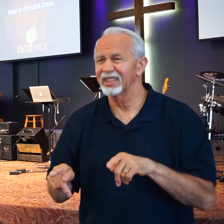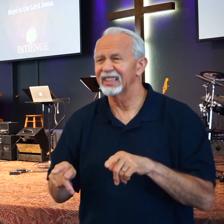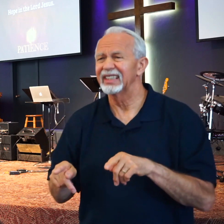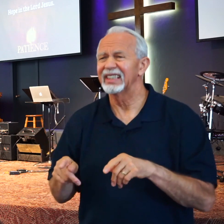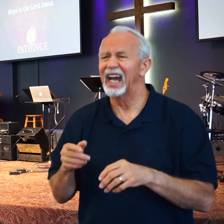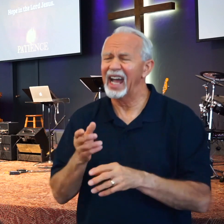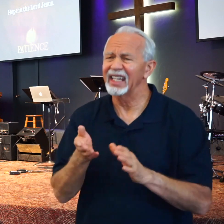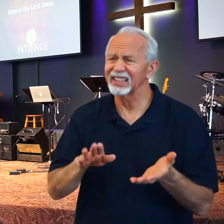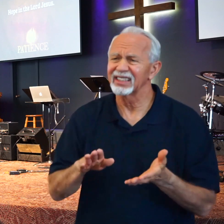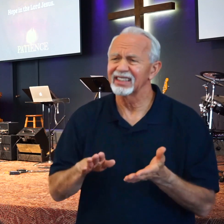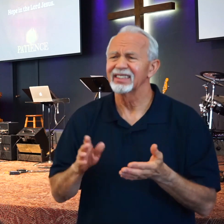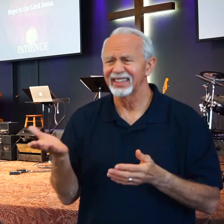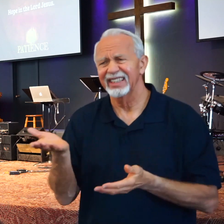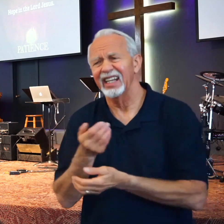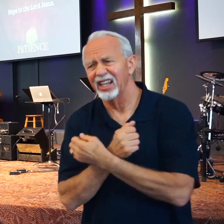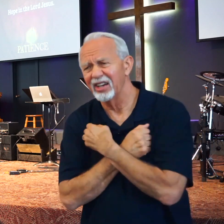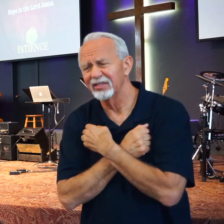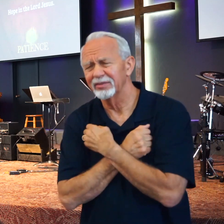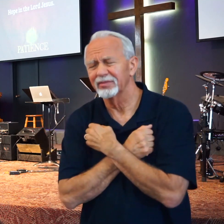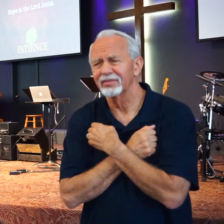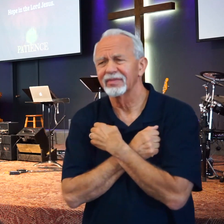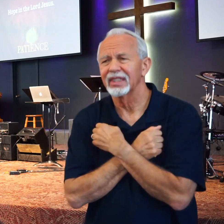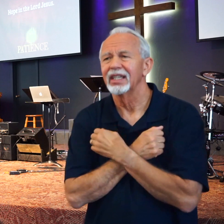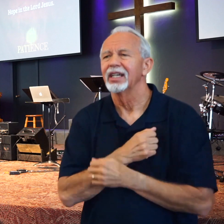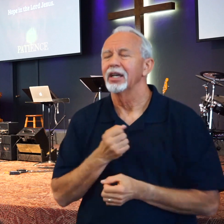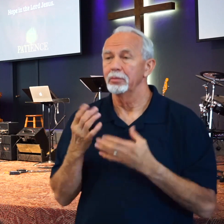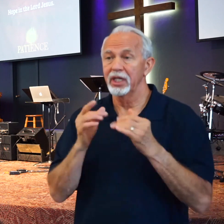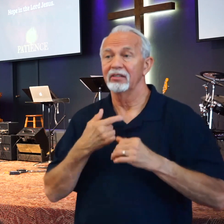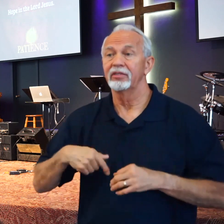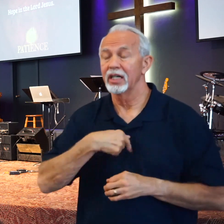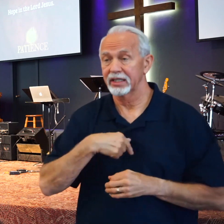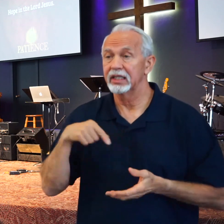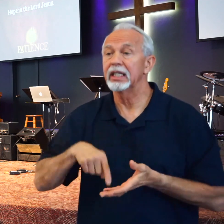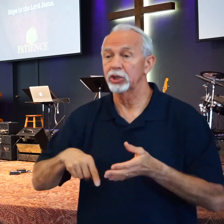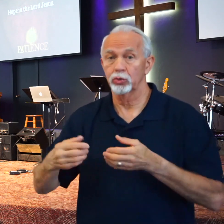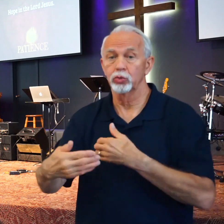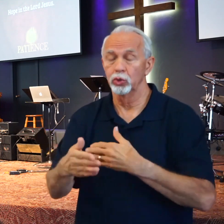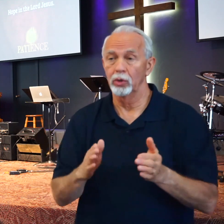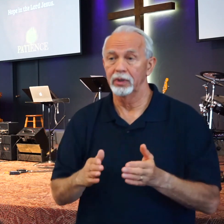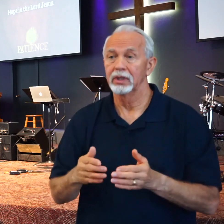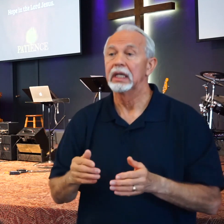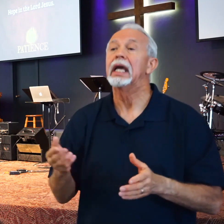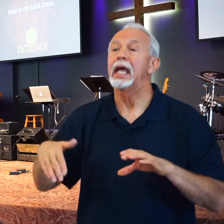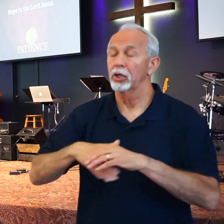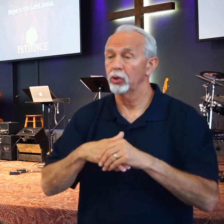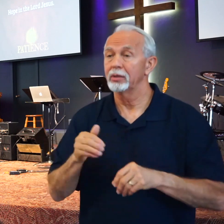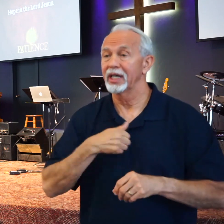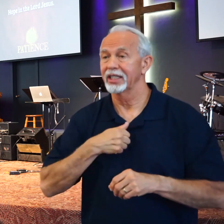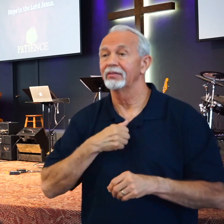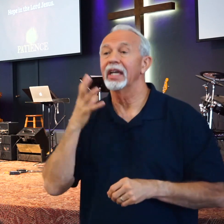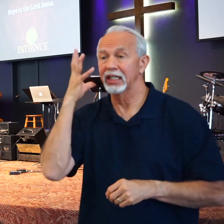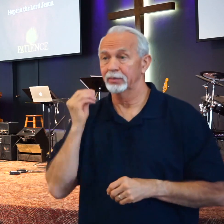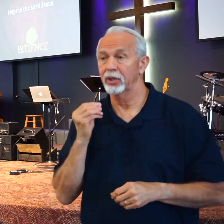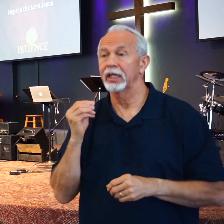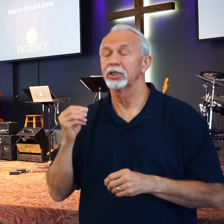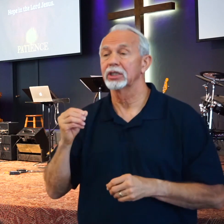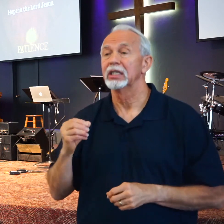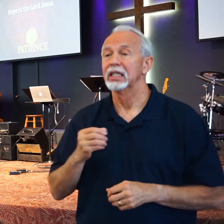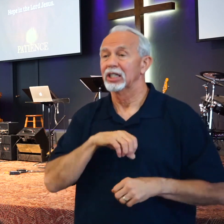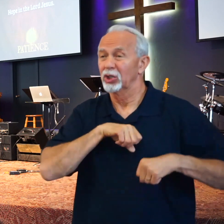them dies. In fact, many of us in this room, including myself, have experienced grief without